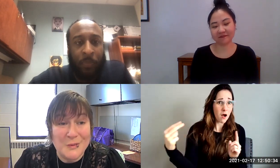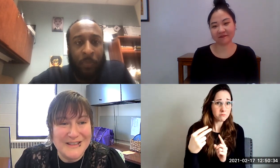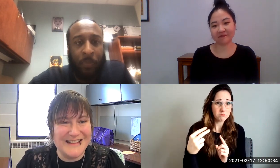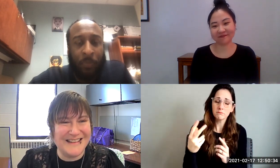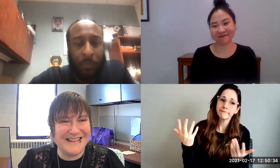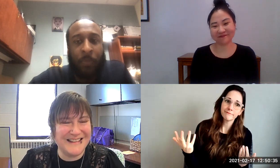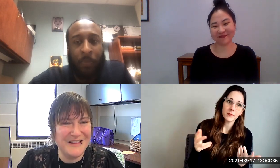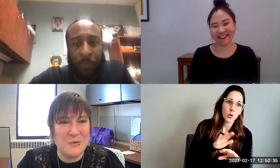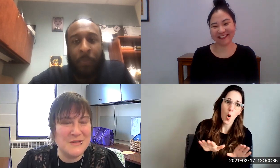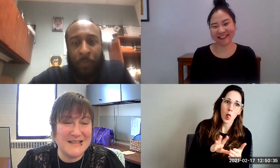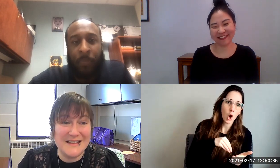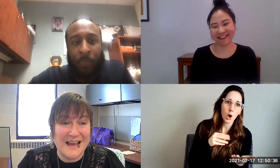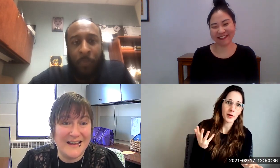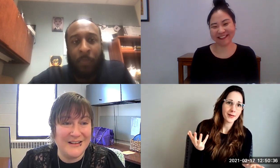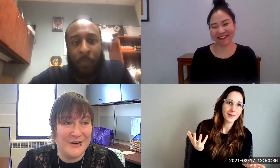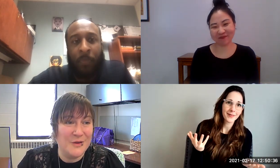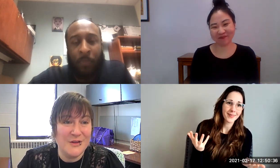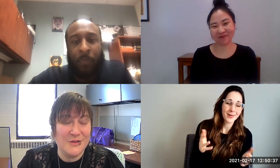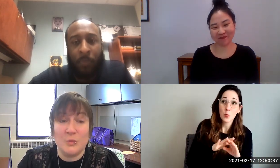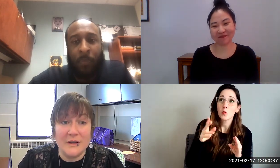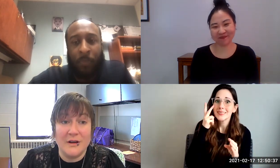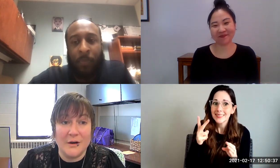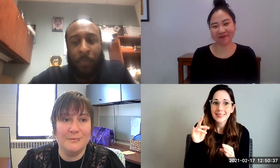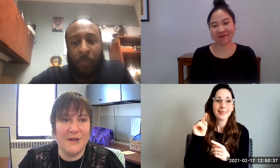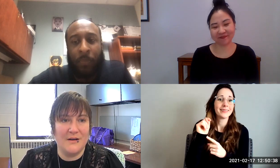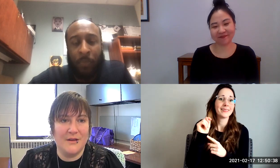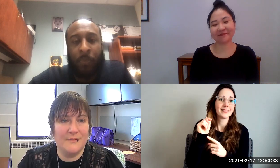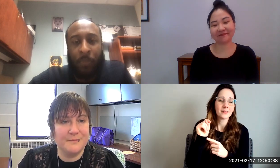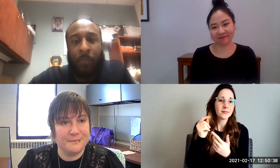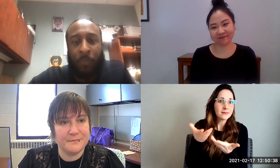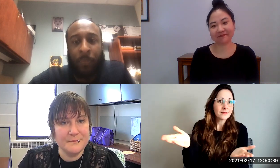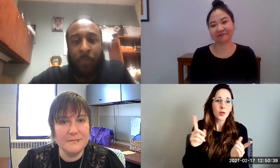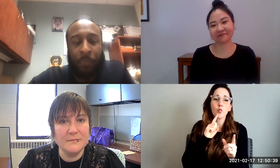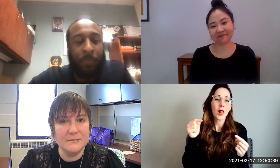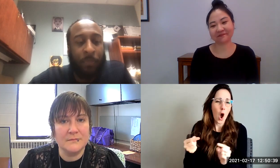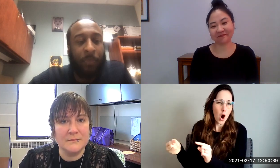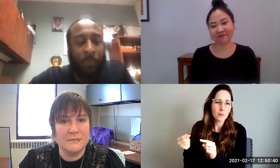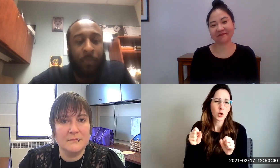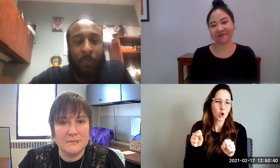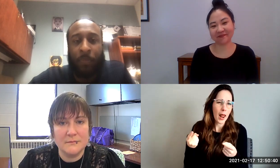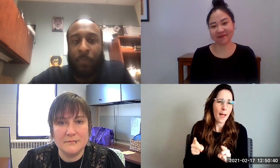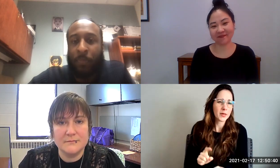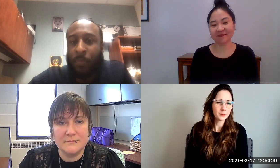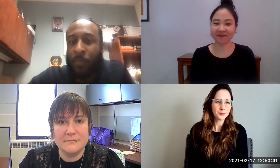you won't, you won't see that, the real harm kind of thing.